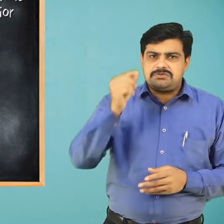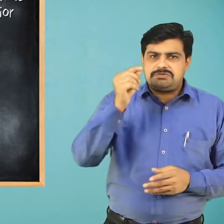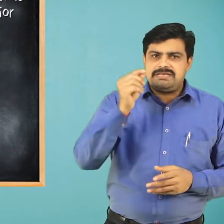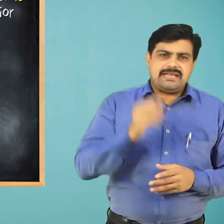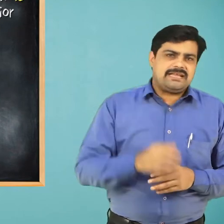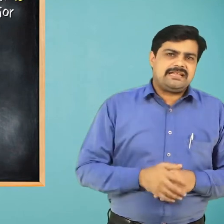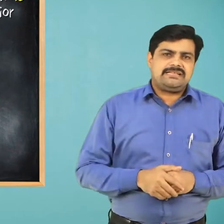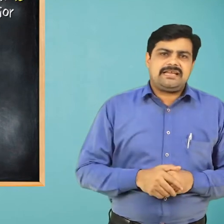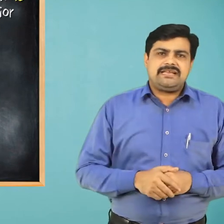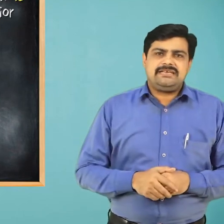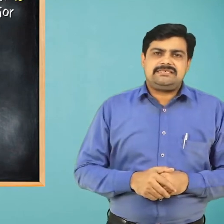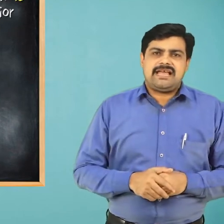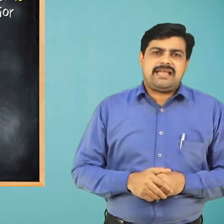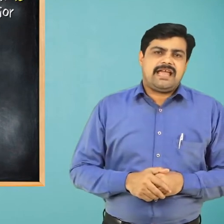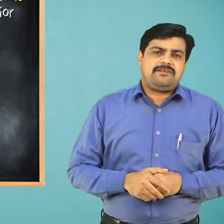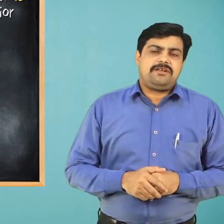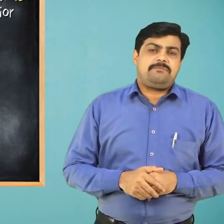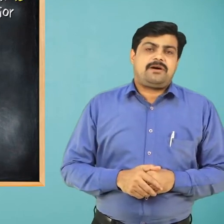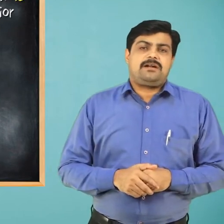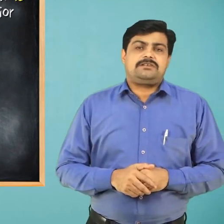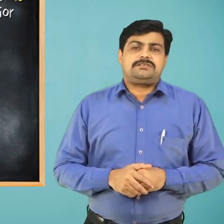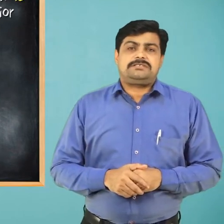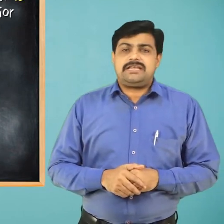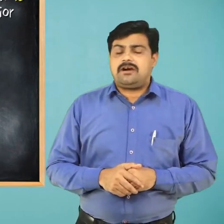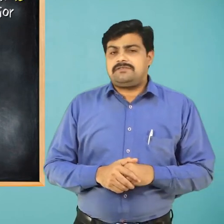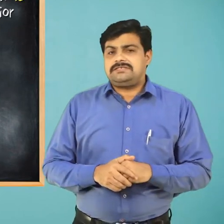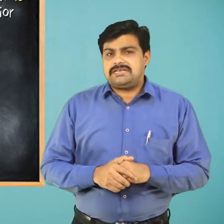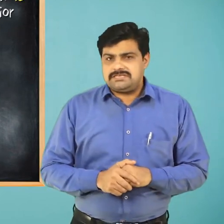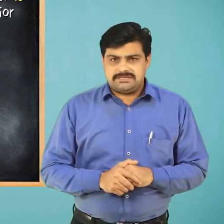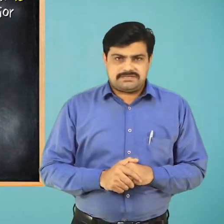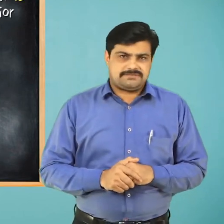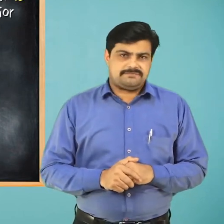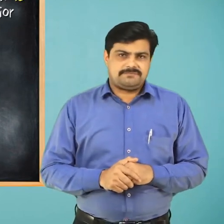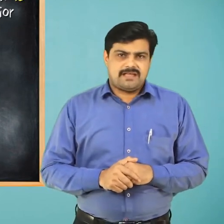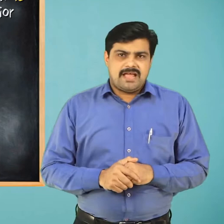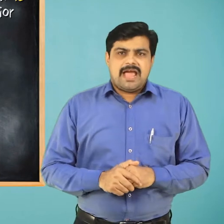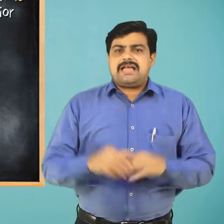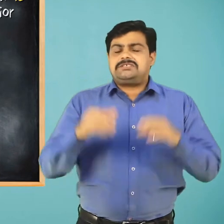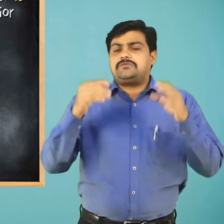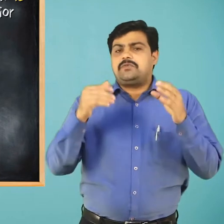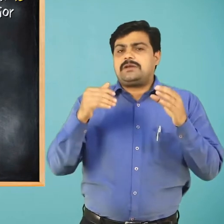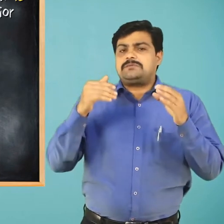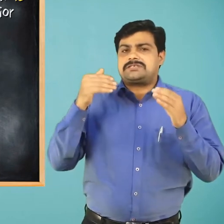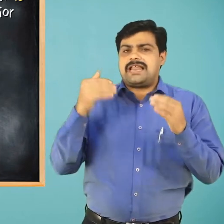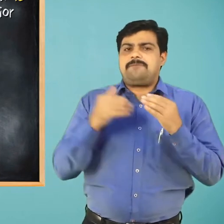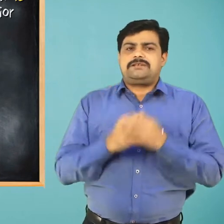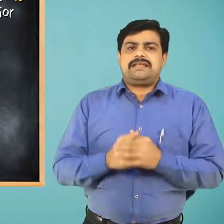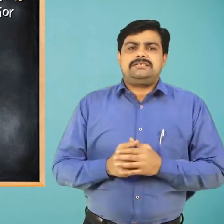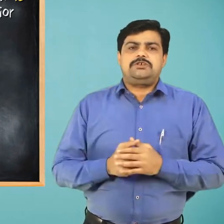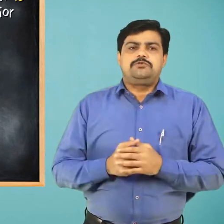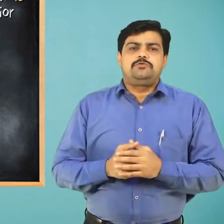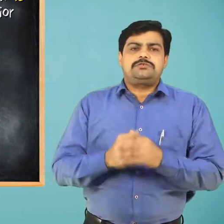you see that there is an error in part C of the sentence? As the verb slept is